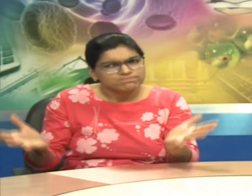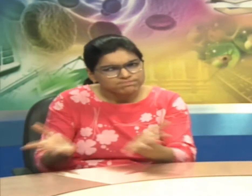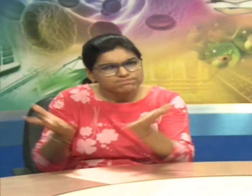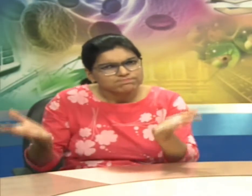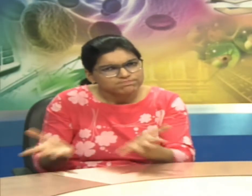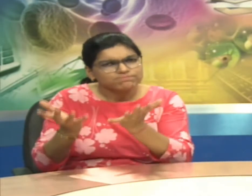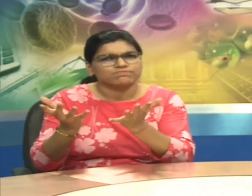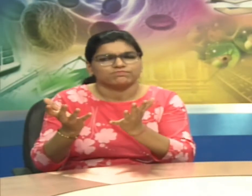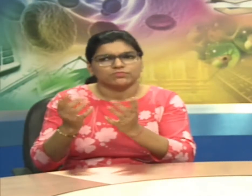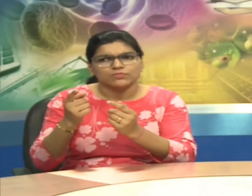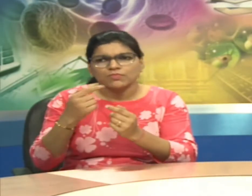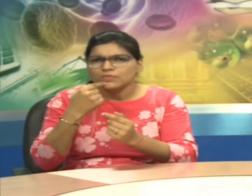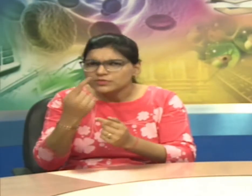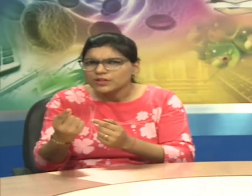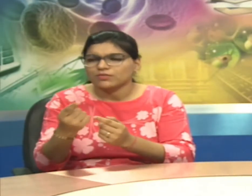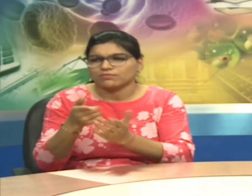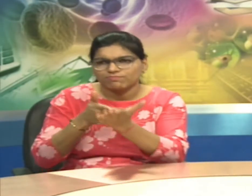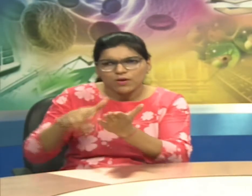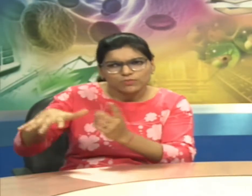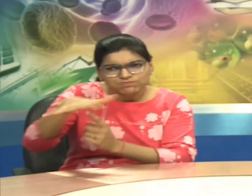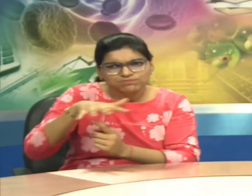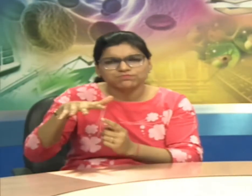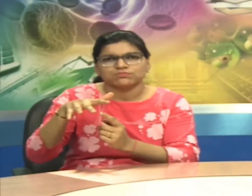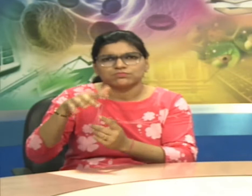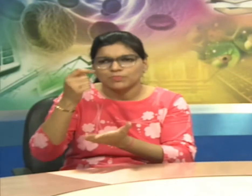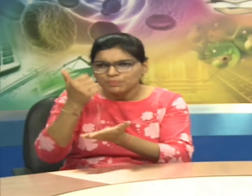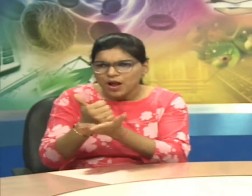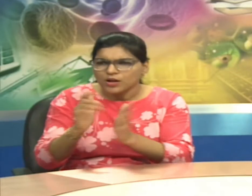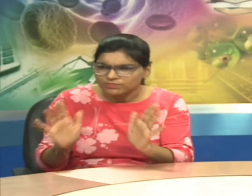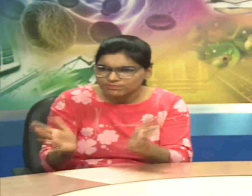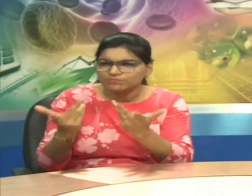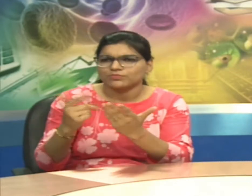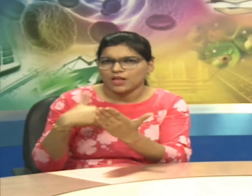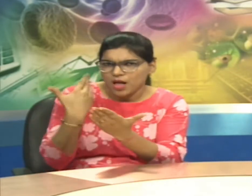Next word is encourage, which means to motivate someone